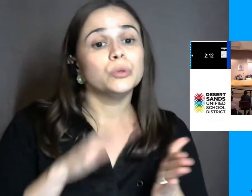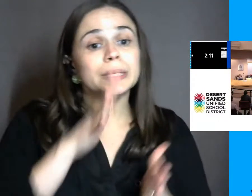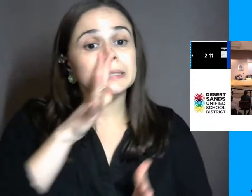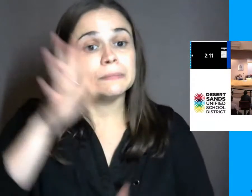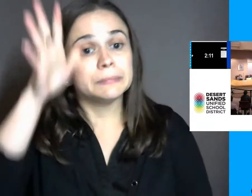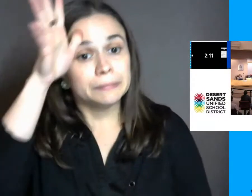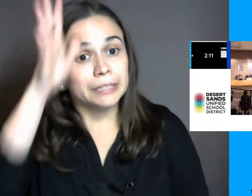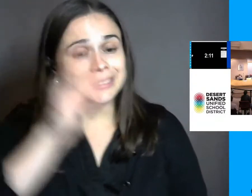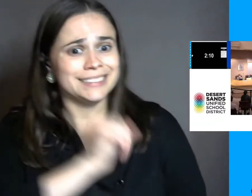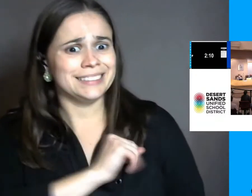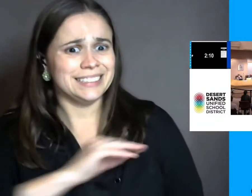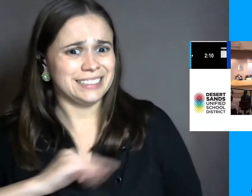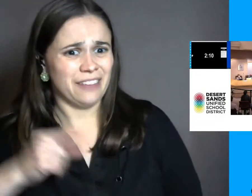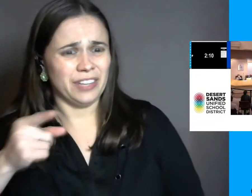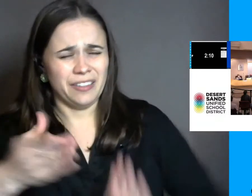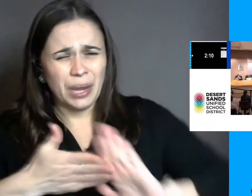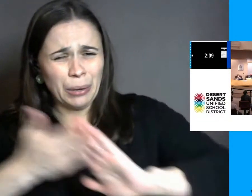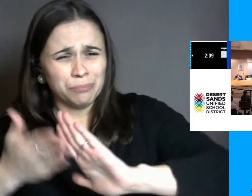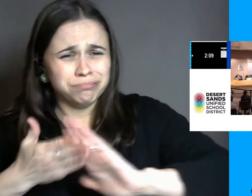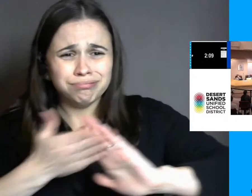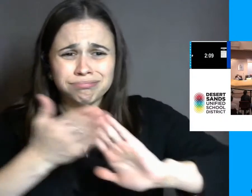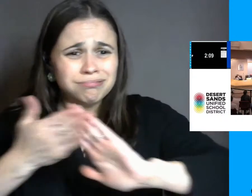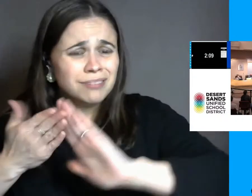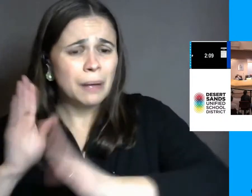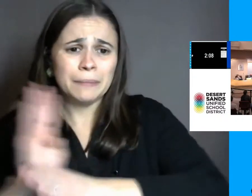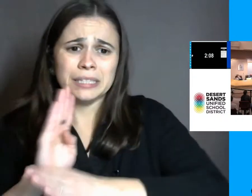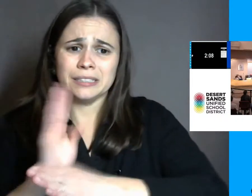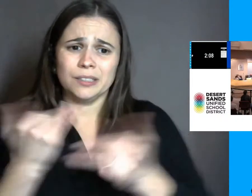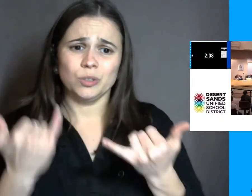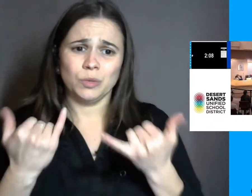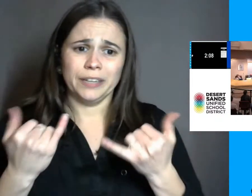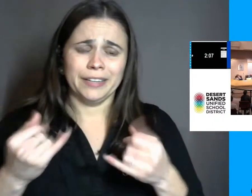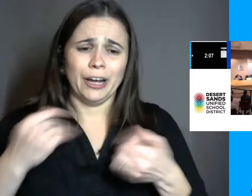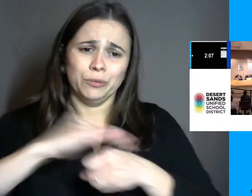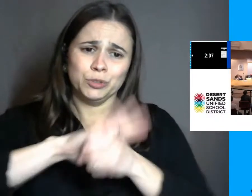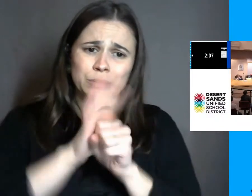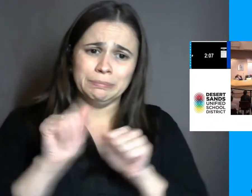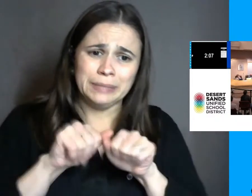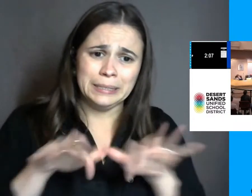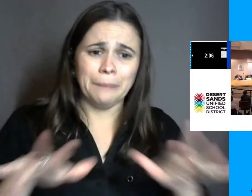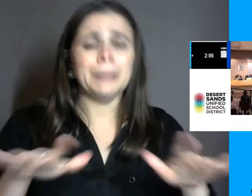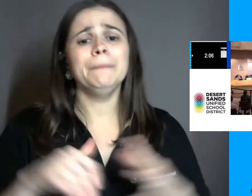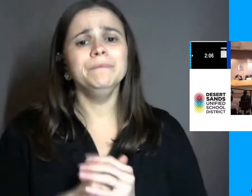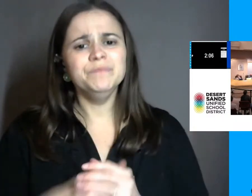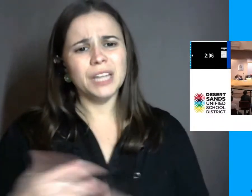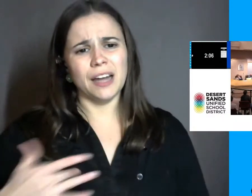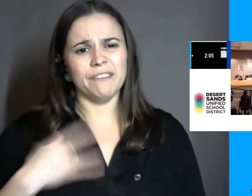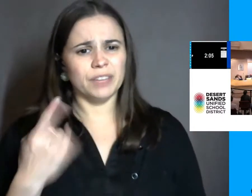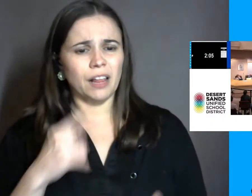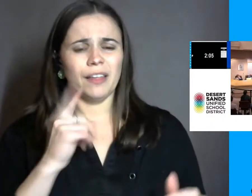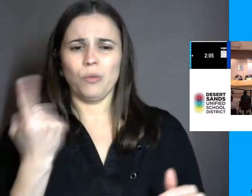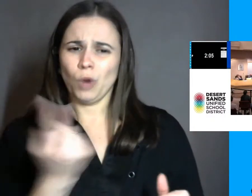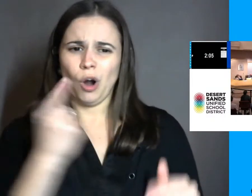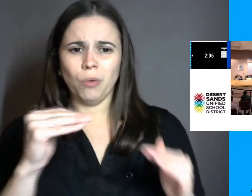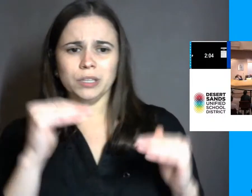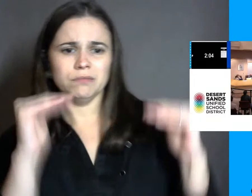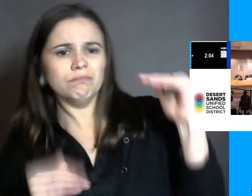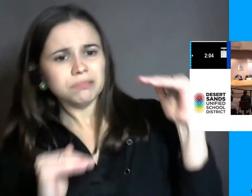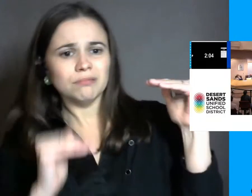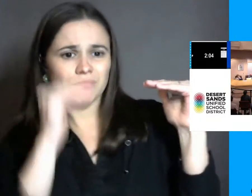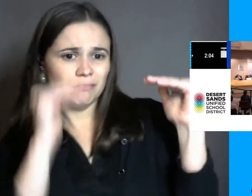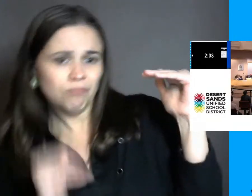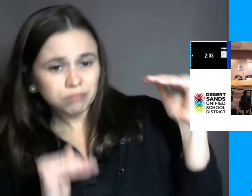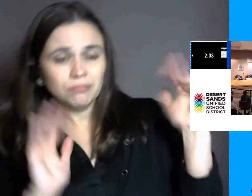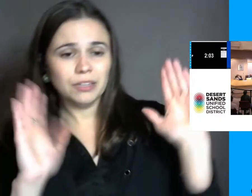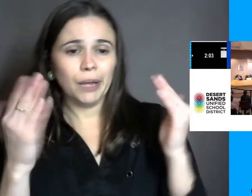this pandemic. And I truly feel that we are always being treated unfairly and below other higher titled